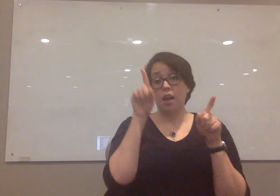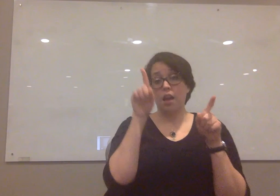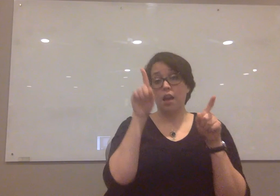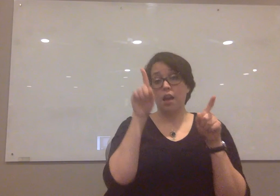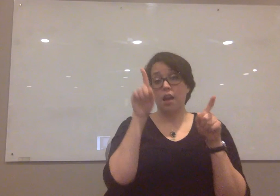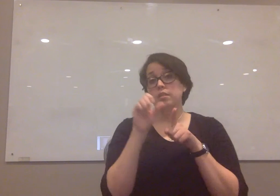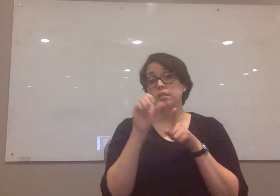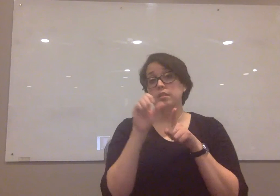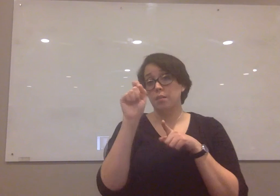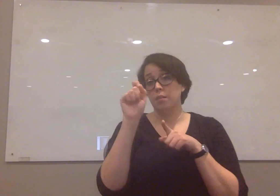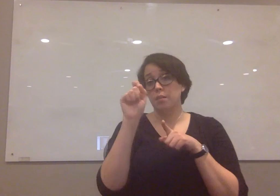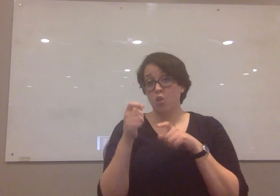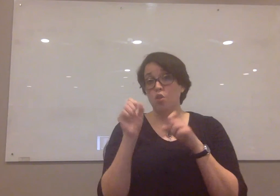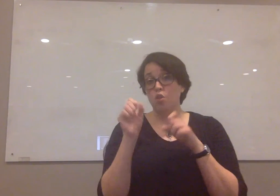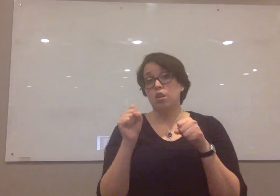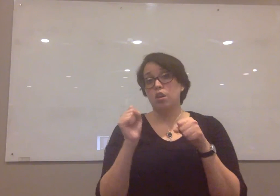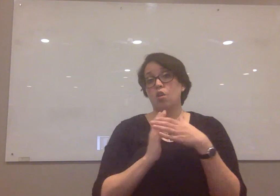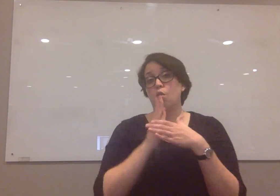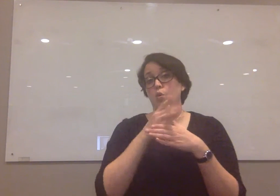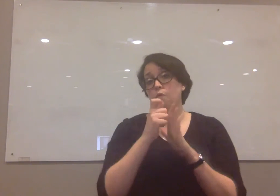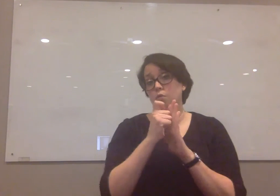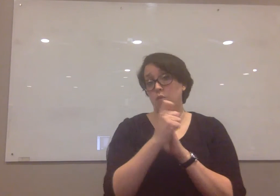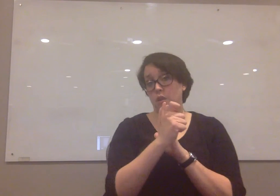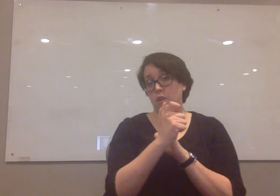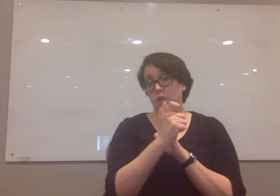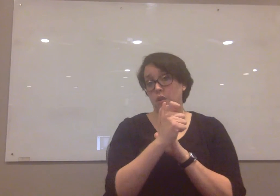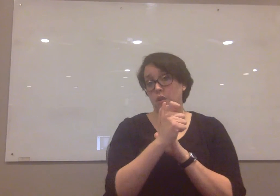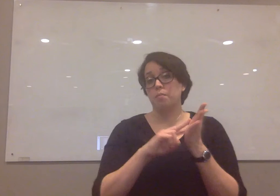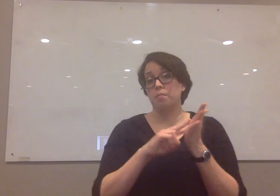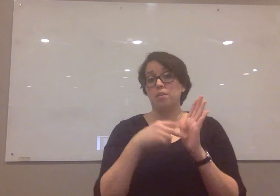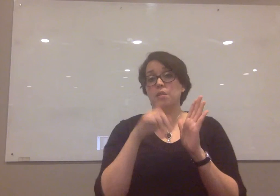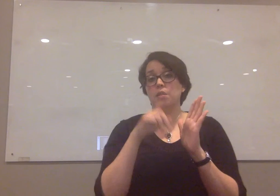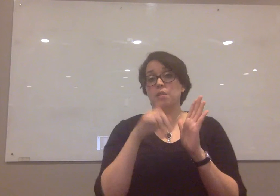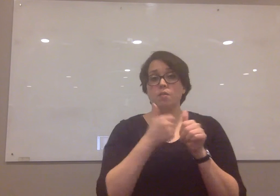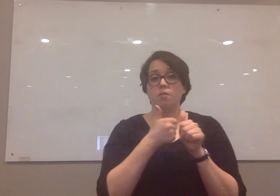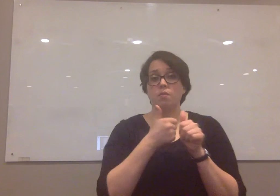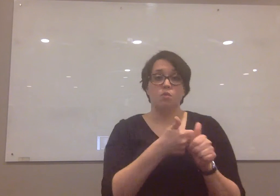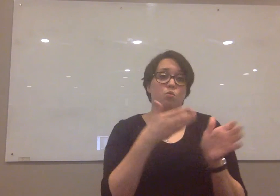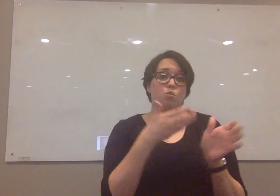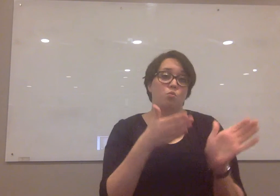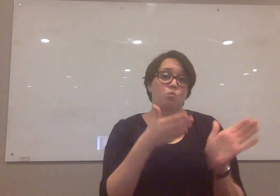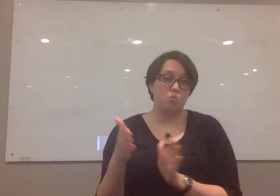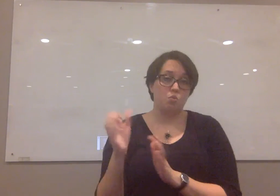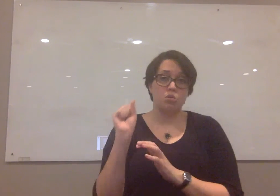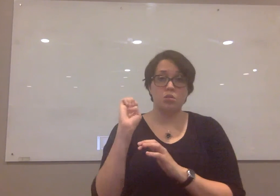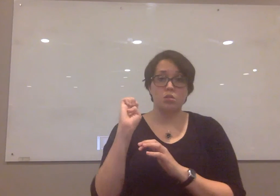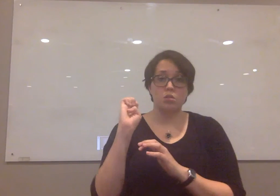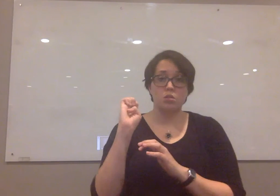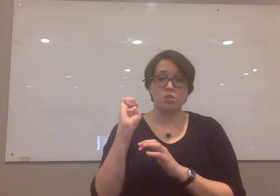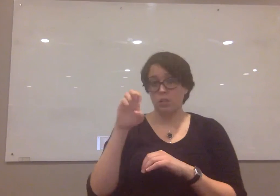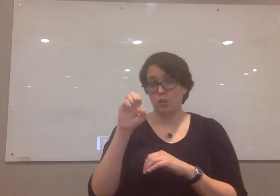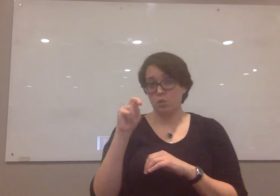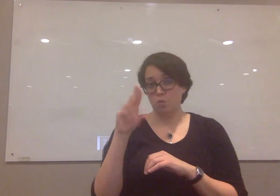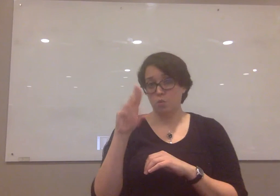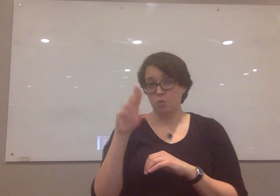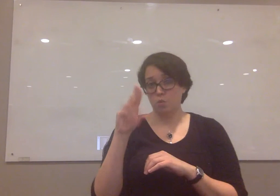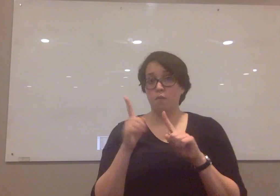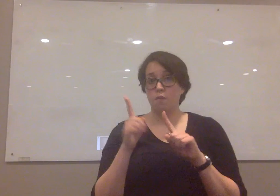many ways to think about it, what that implies is it has to be sequential. You do A, then you do B, then you do C, and